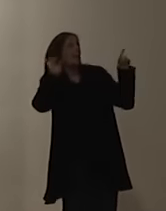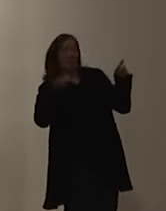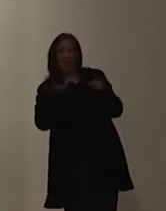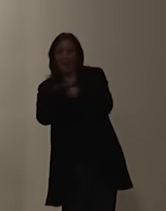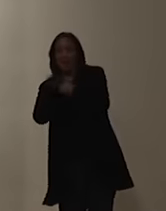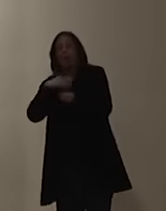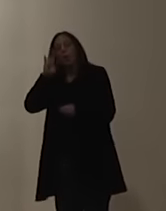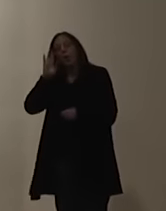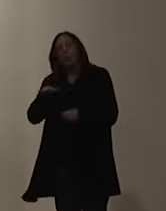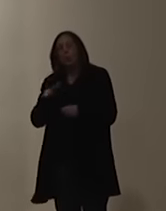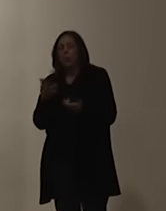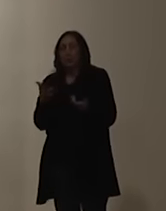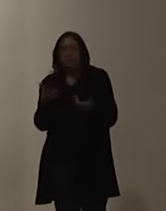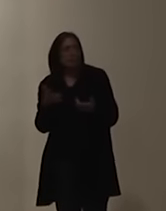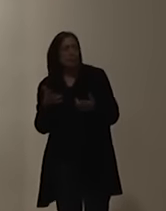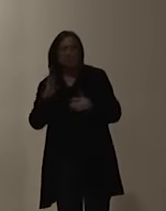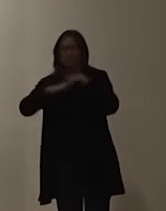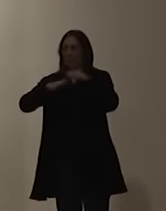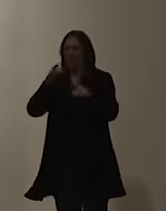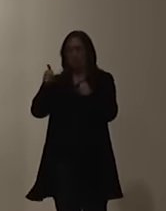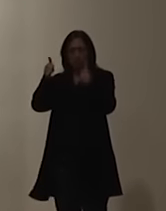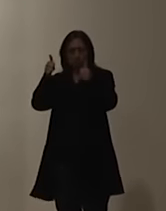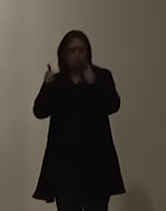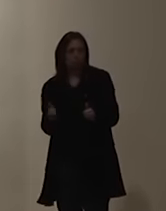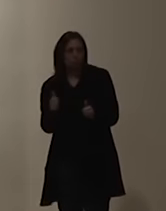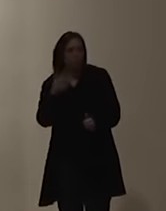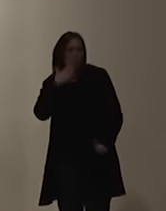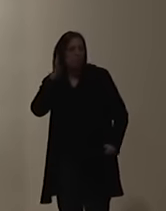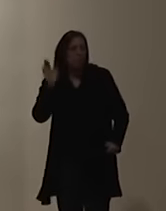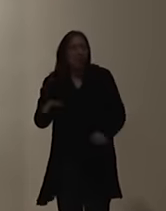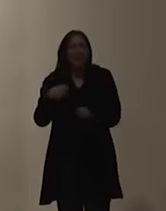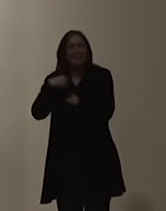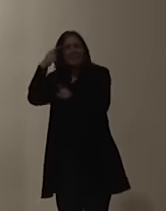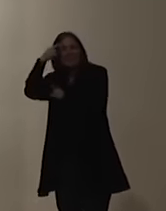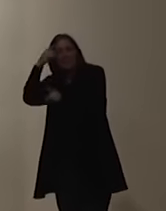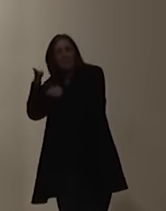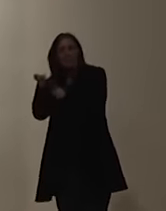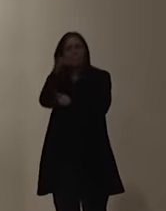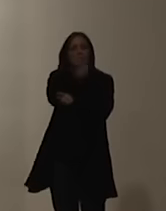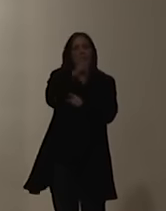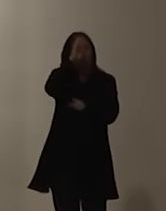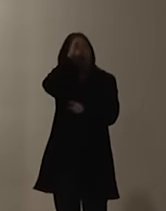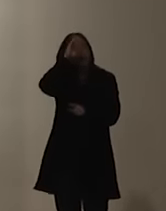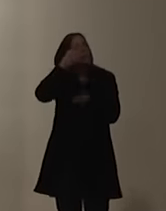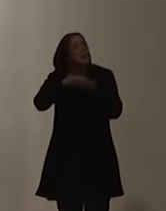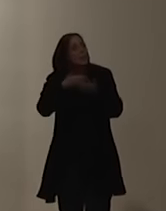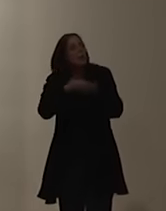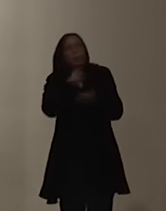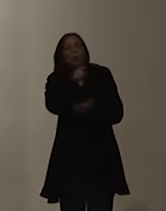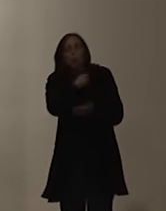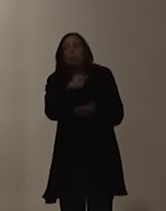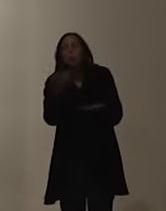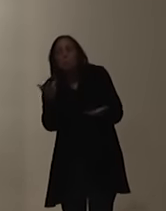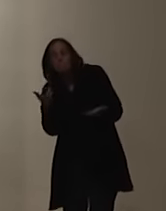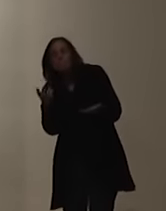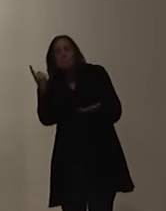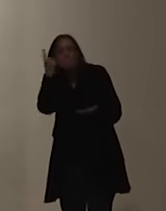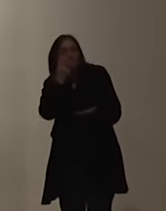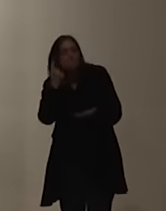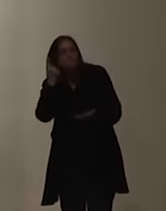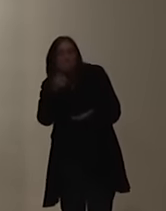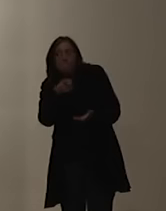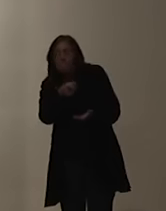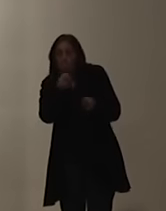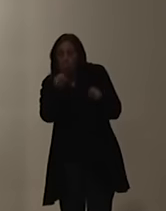the government hospital, which is right nearby? Well, that's where most of the people, something like 18 out of 20 staff